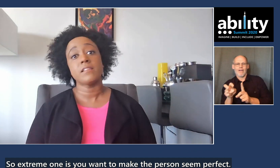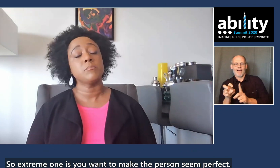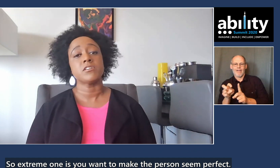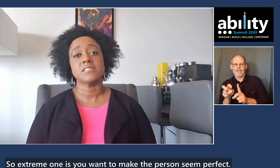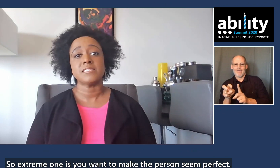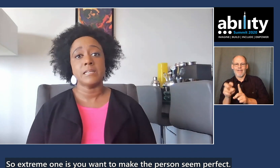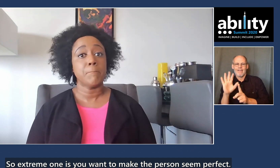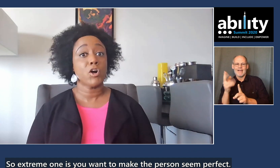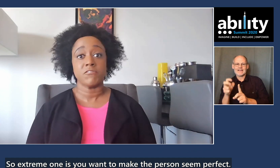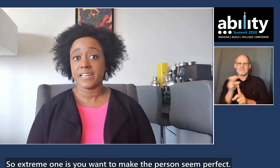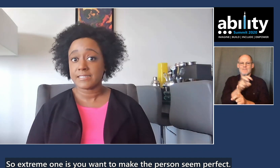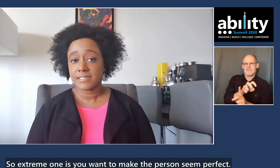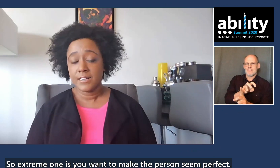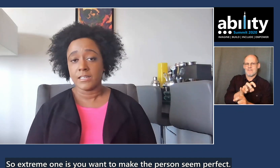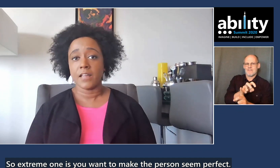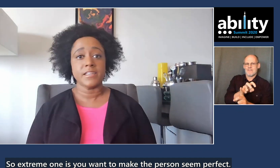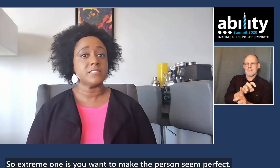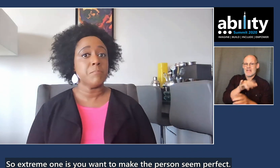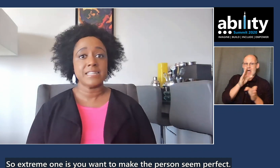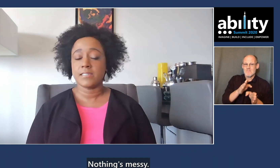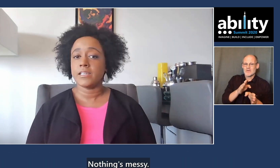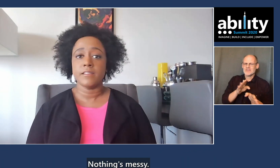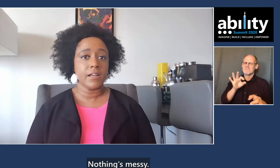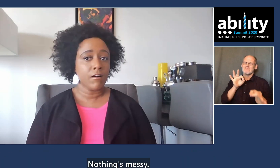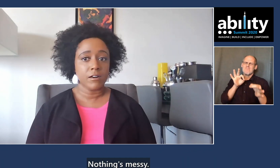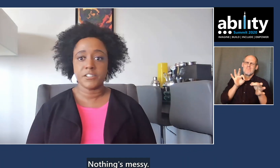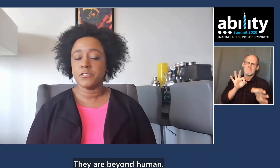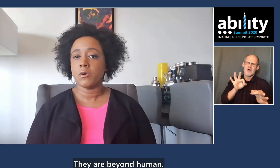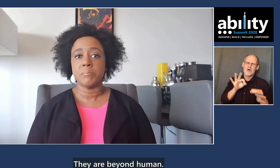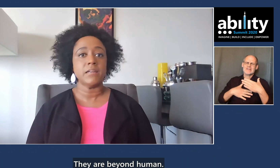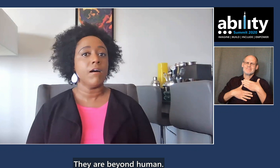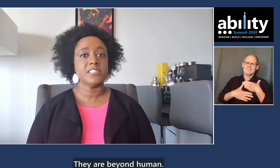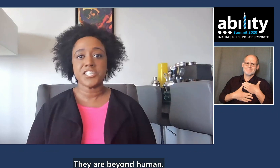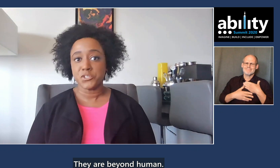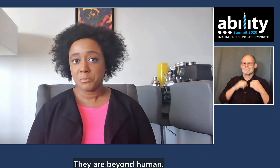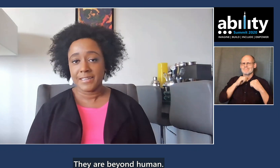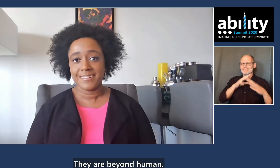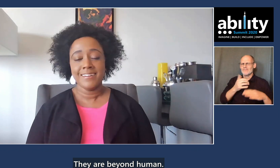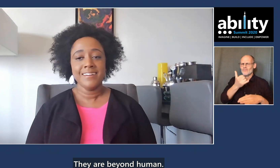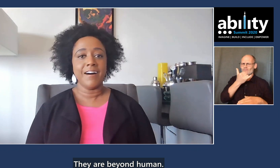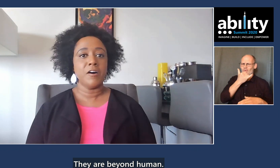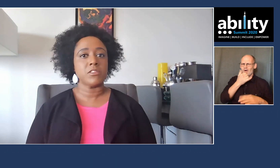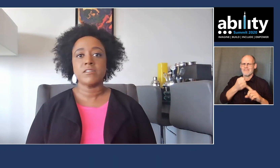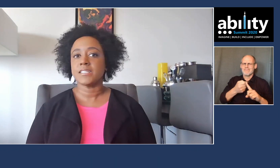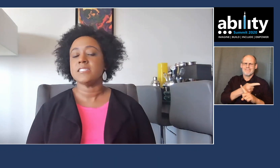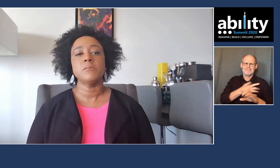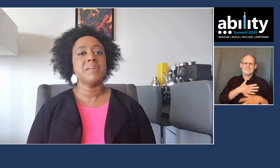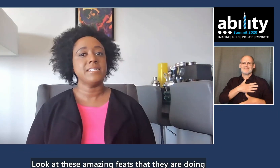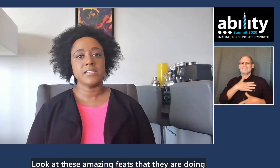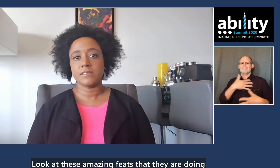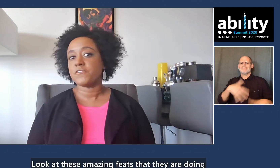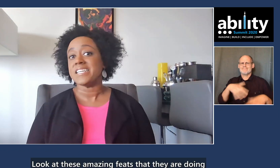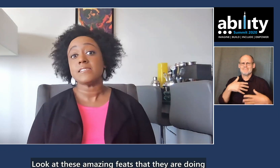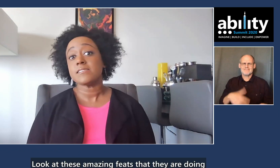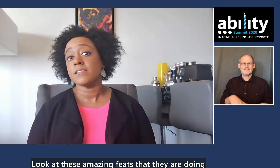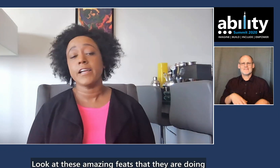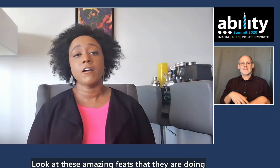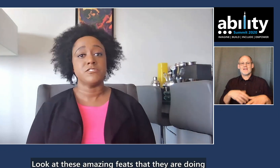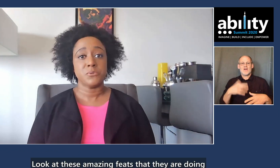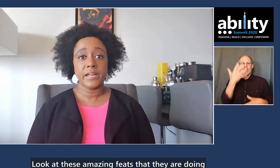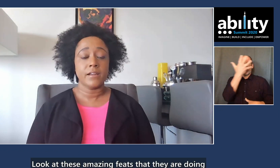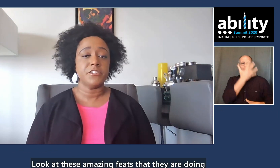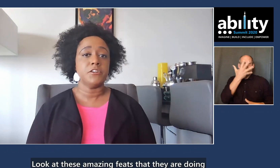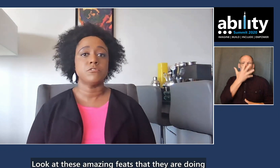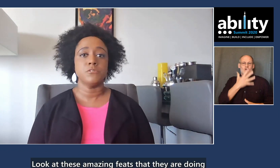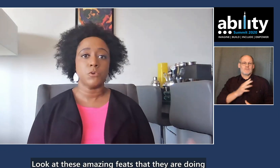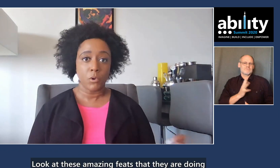you want to make the person seem perfect. Nothing's messy. They are, beyond human. Look at these amazing feats that they